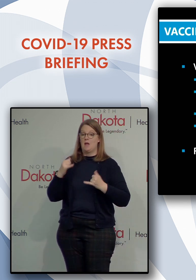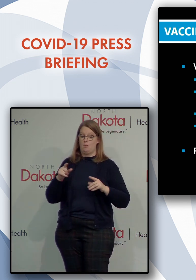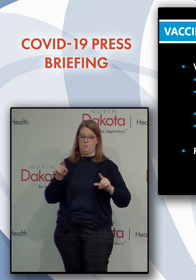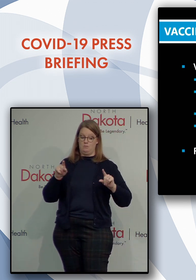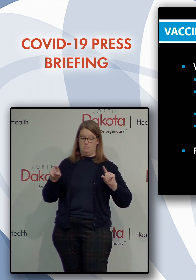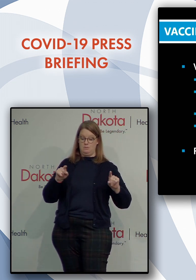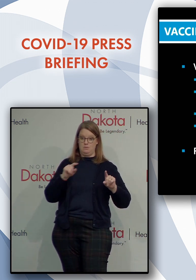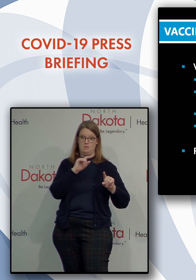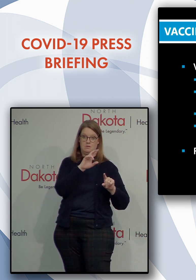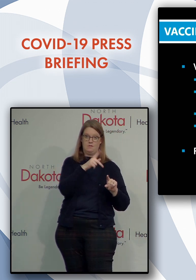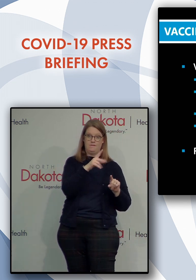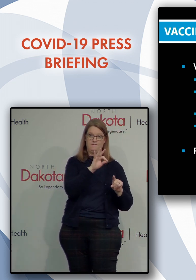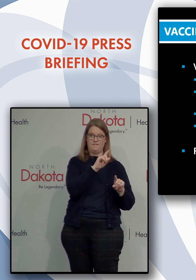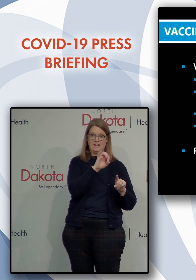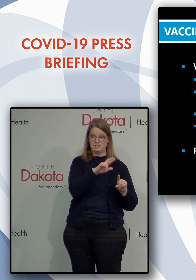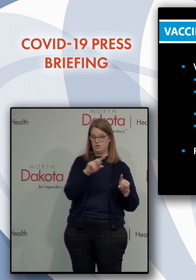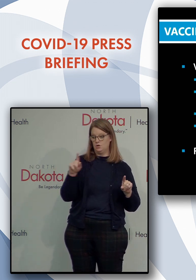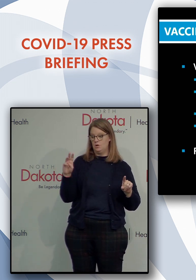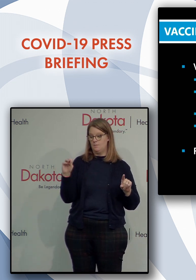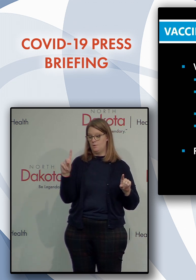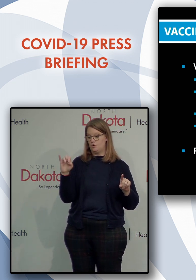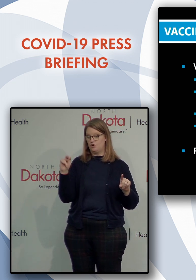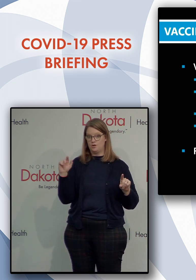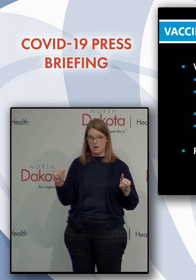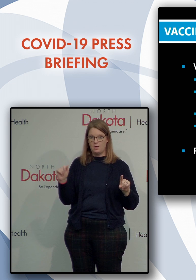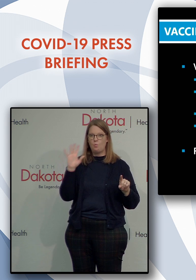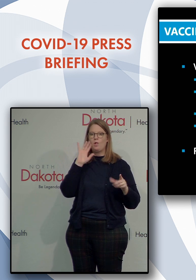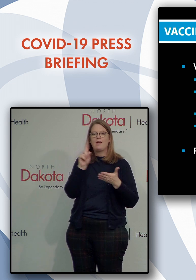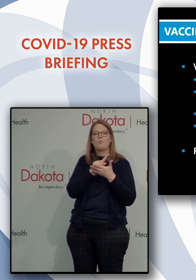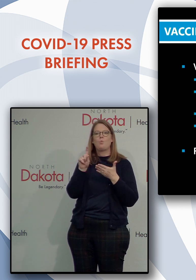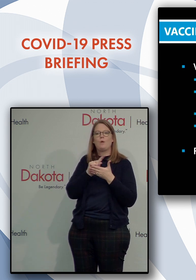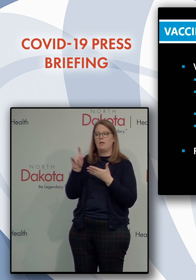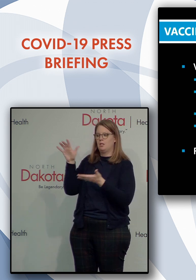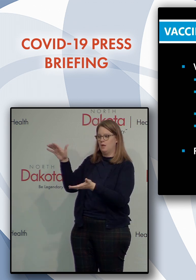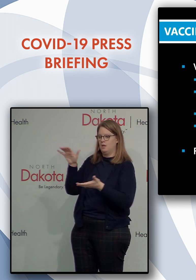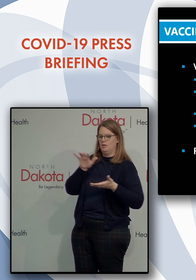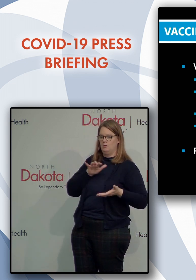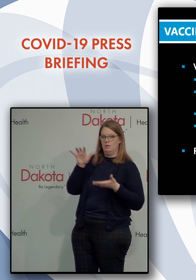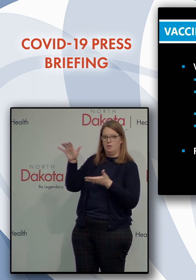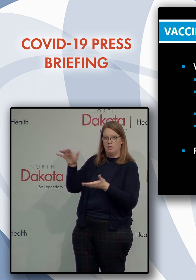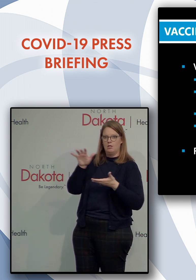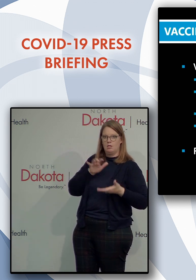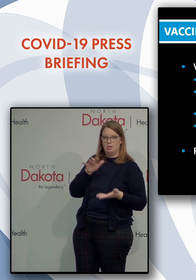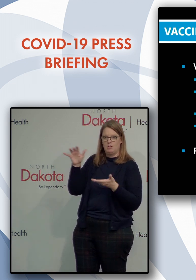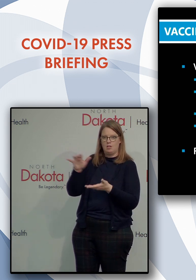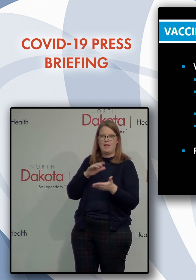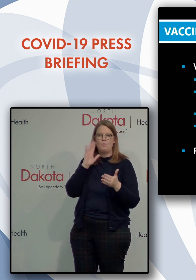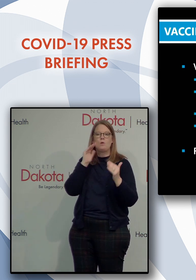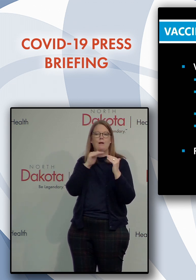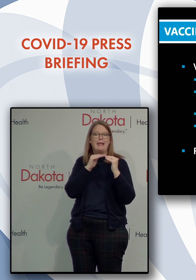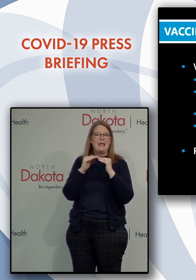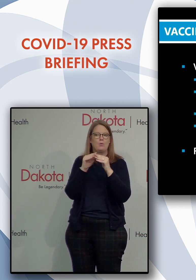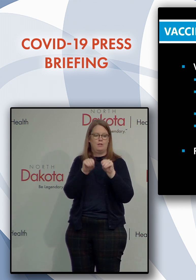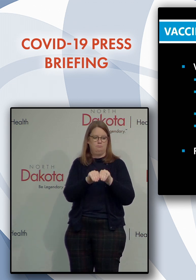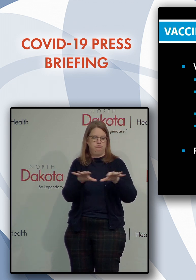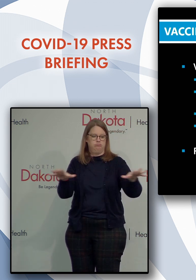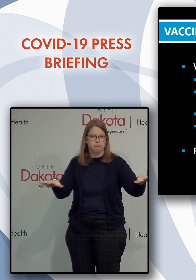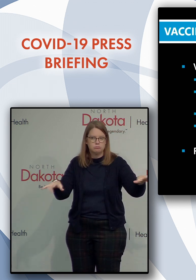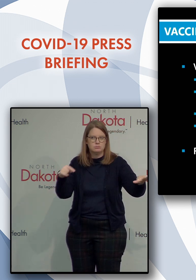vaccines, we'll be receiving weekly allocations and equitably distributing them across the state of North